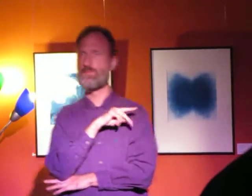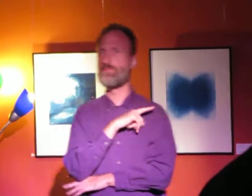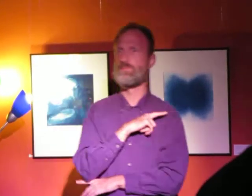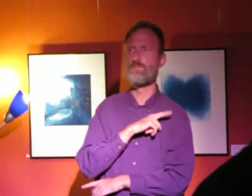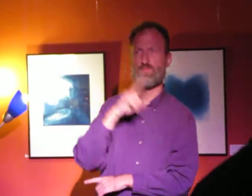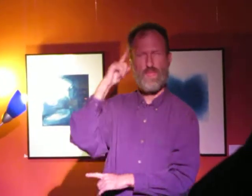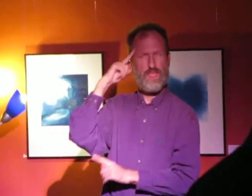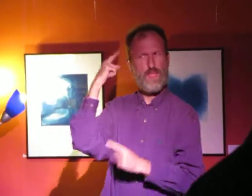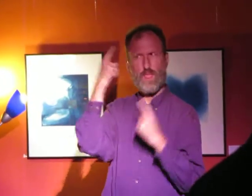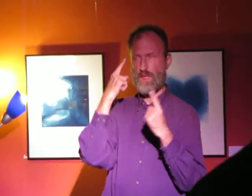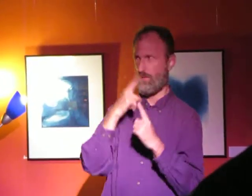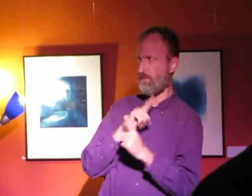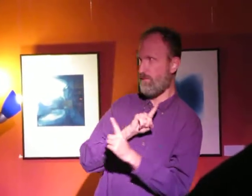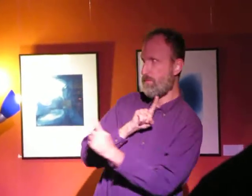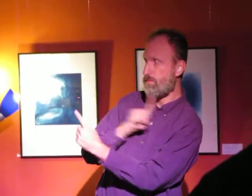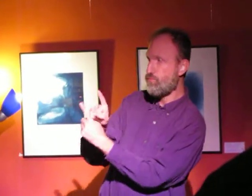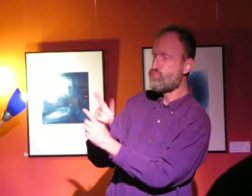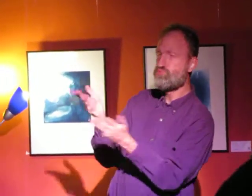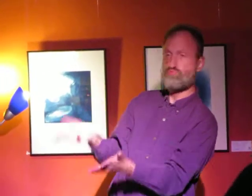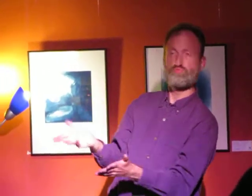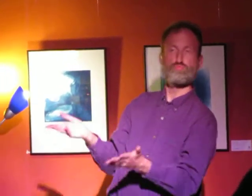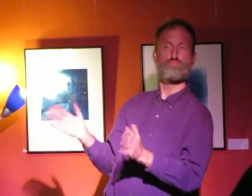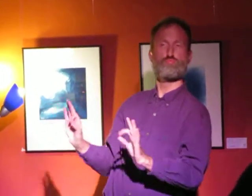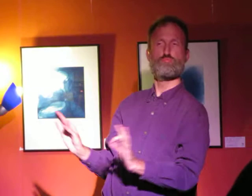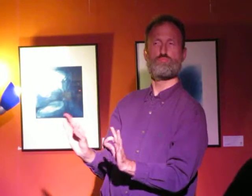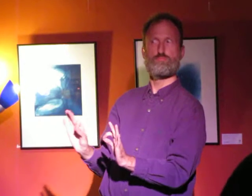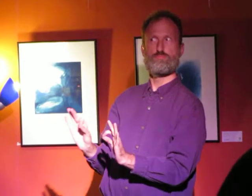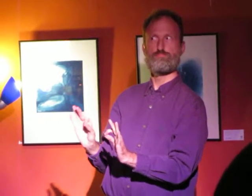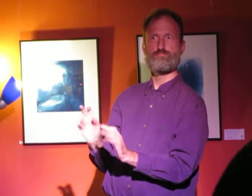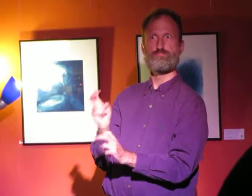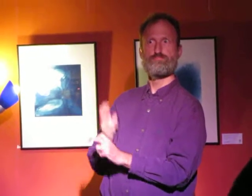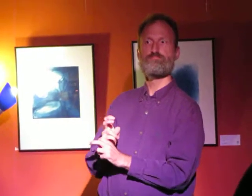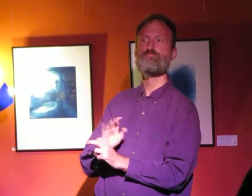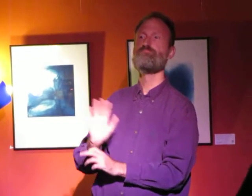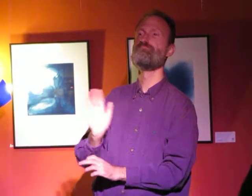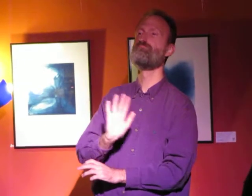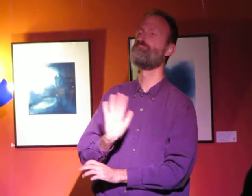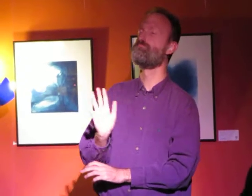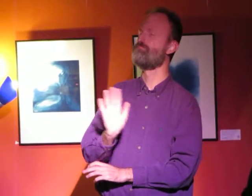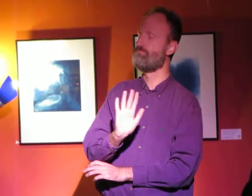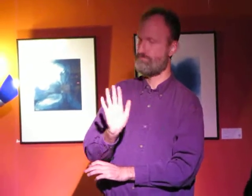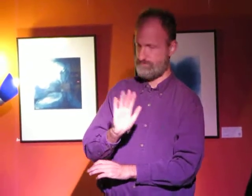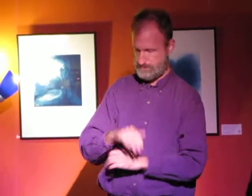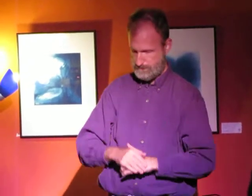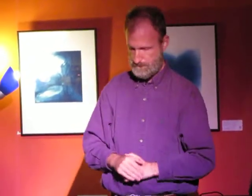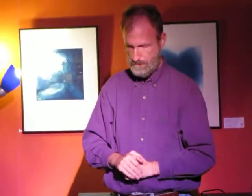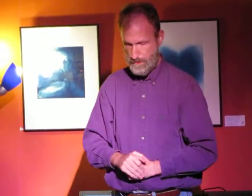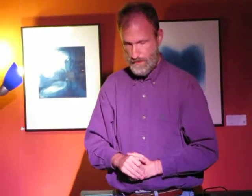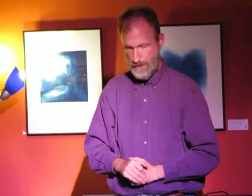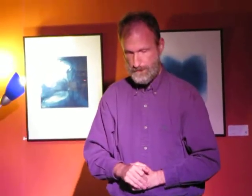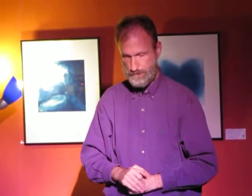Do not think of how hard it might be to have a casual